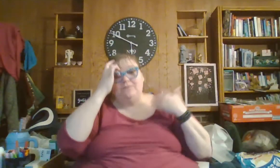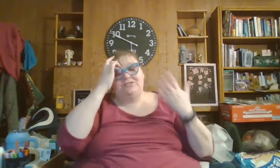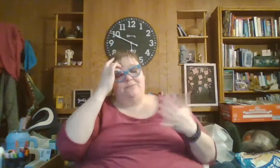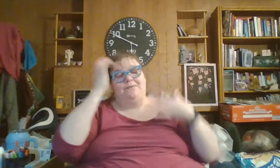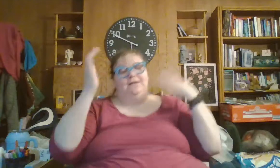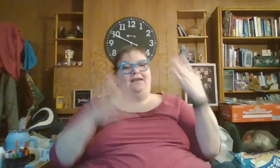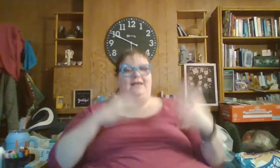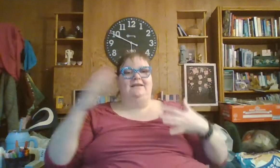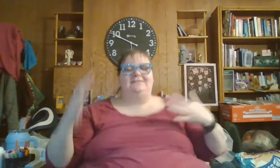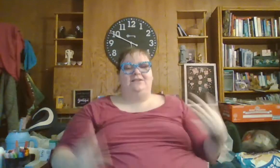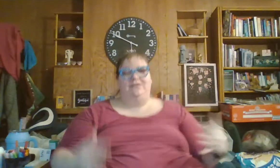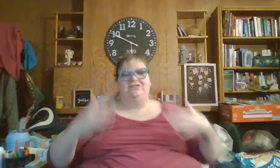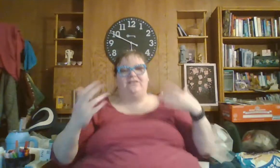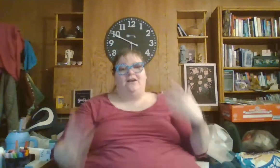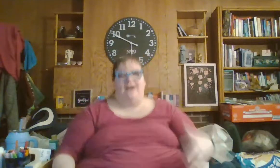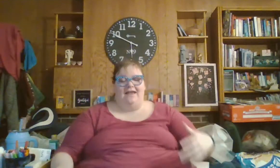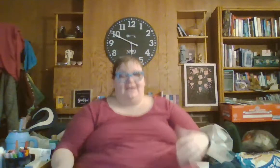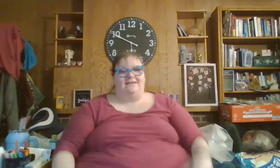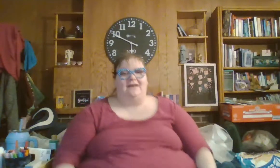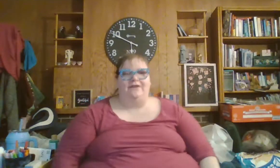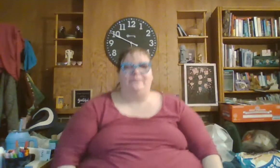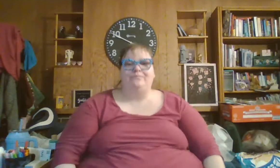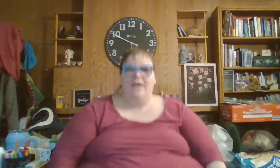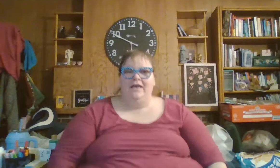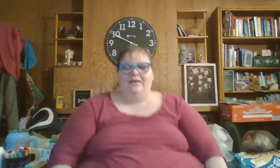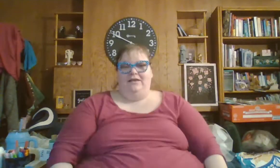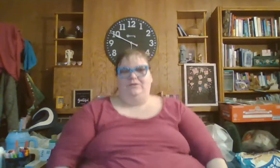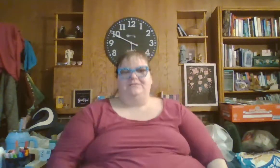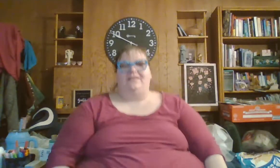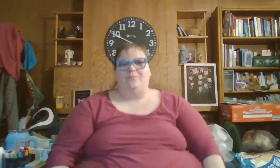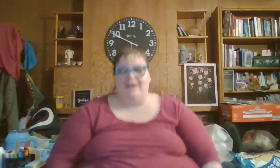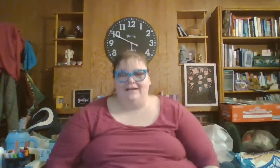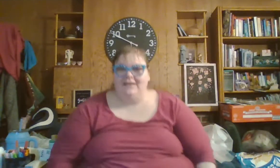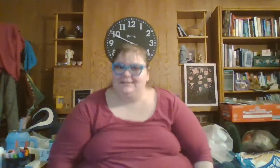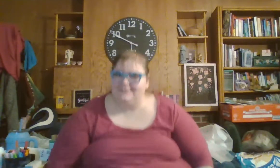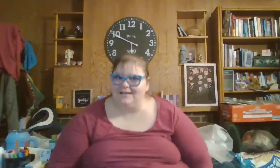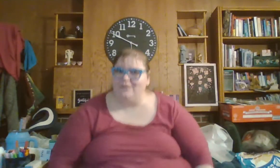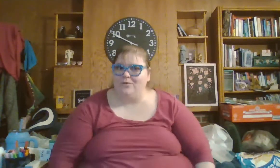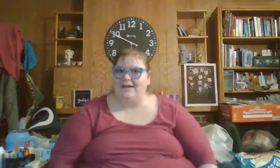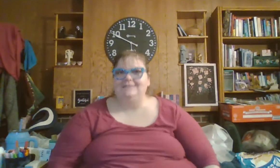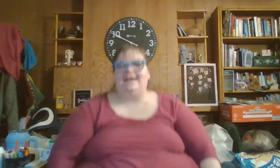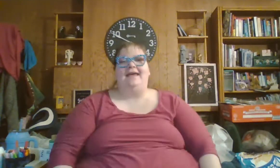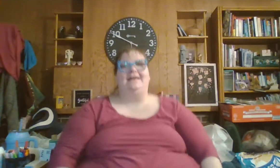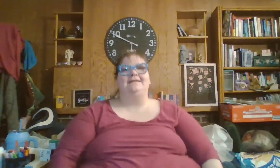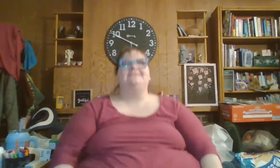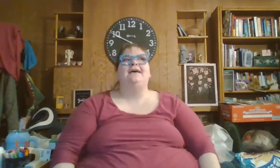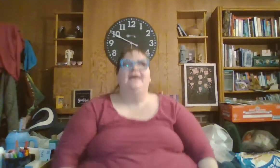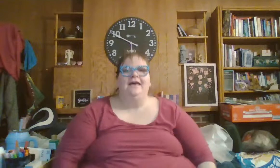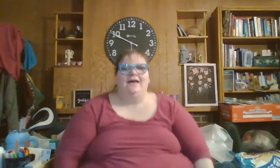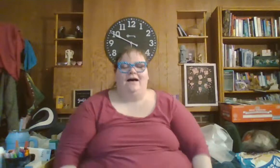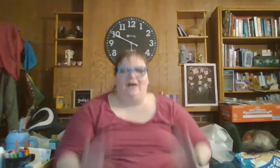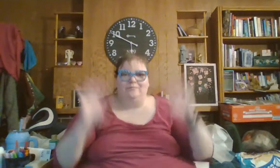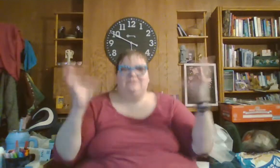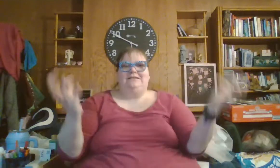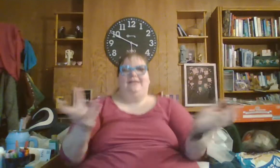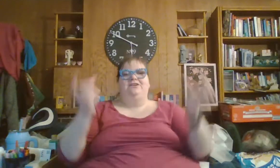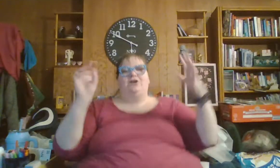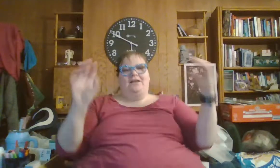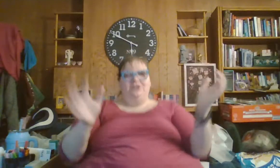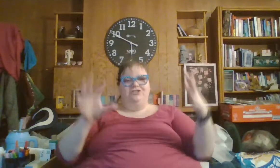membership and get to know each other and, celebrate and lend our energy to